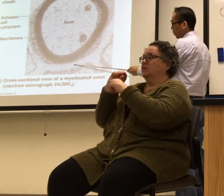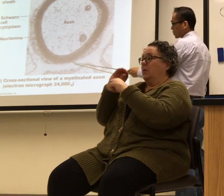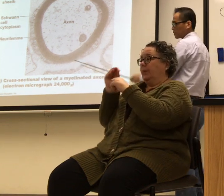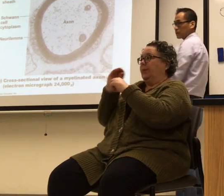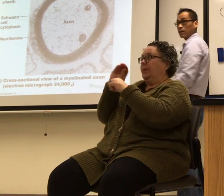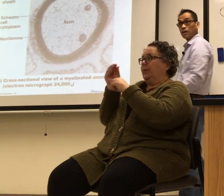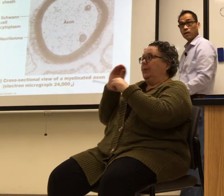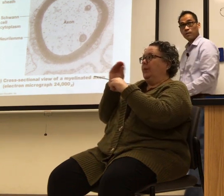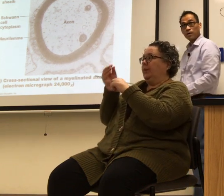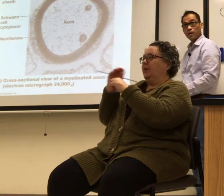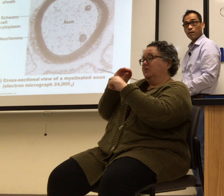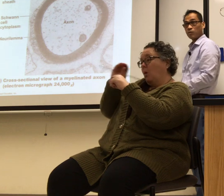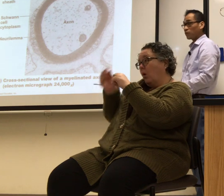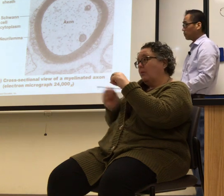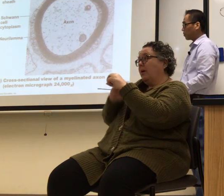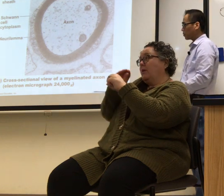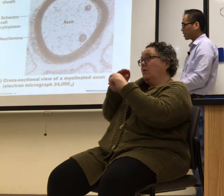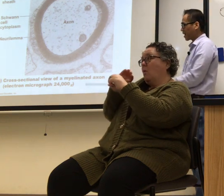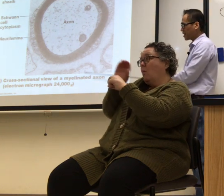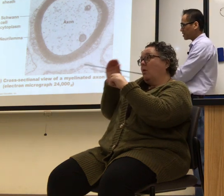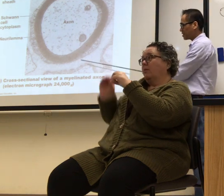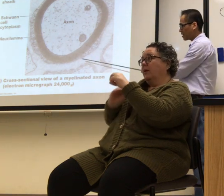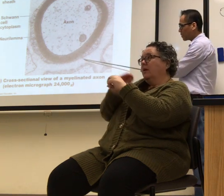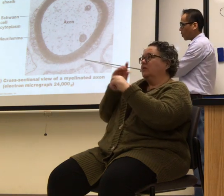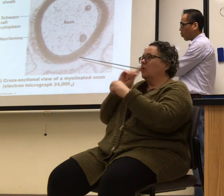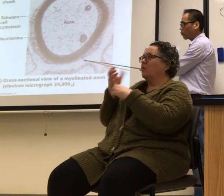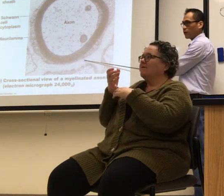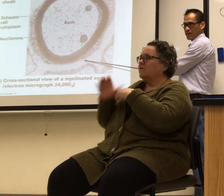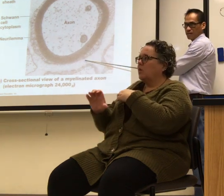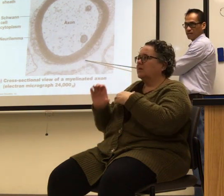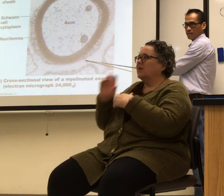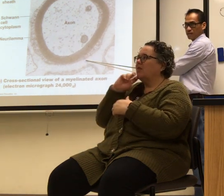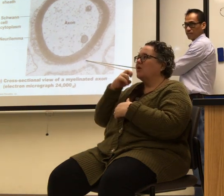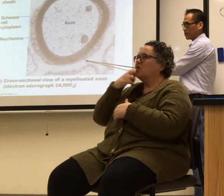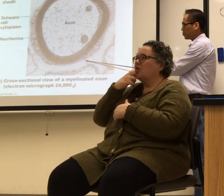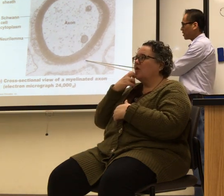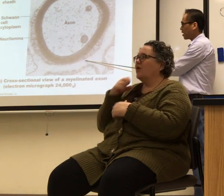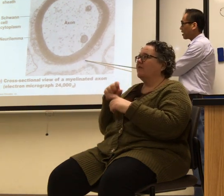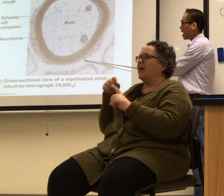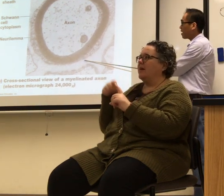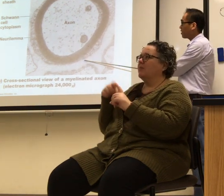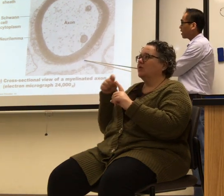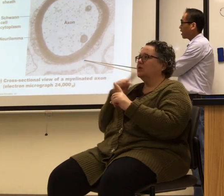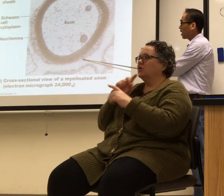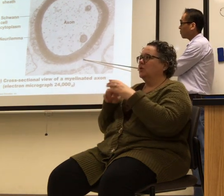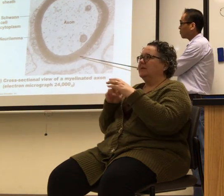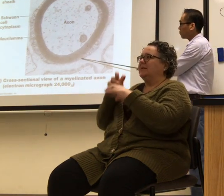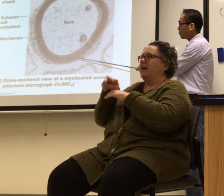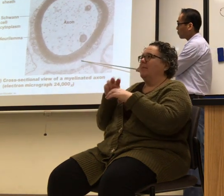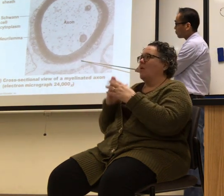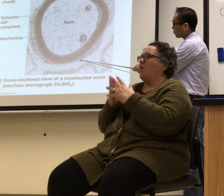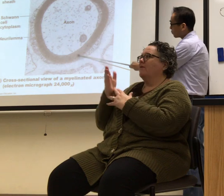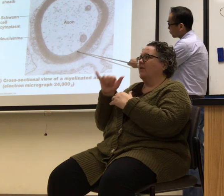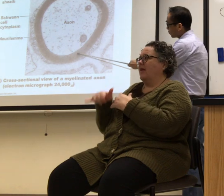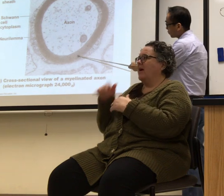you force the nerve impulse to kind of skip over it because you cannot have any